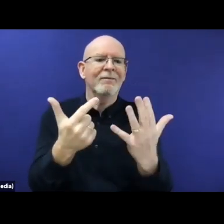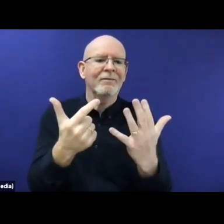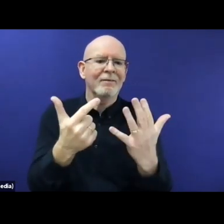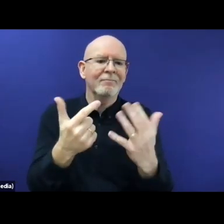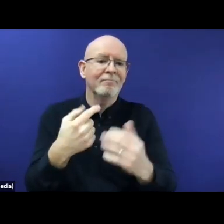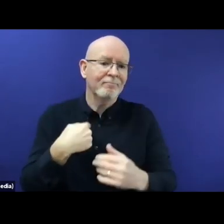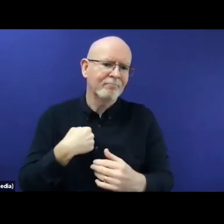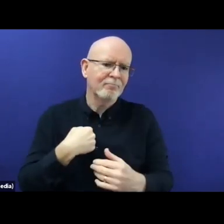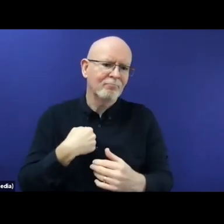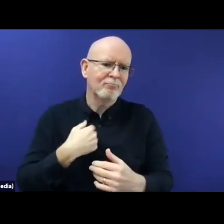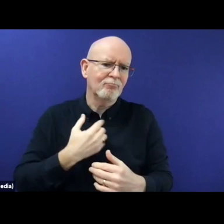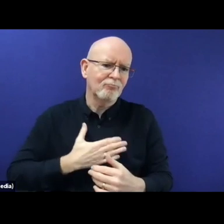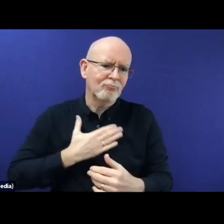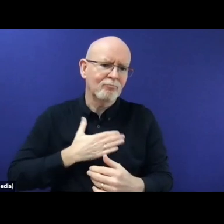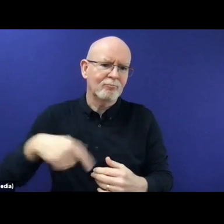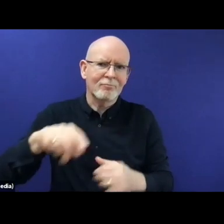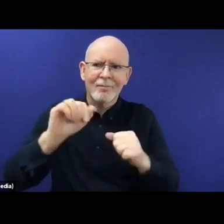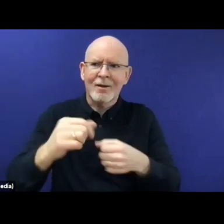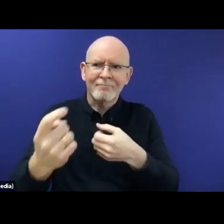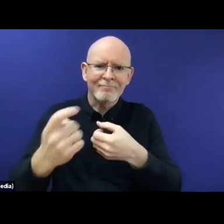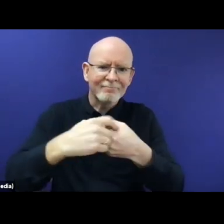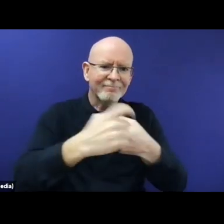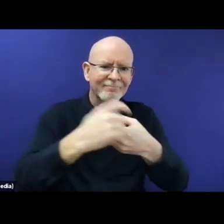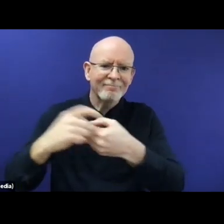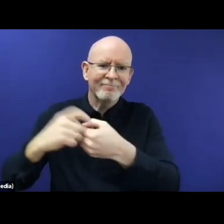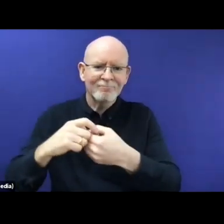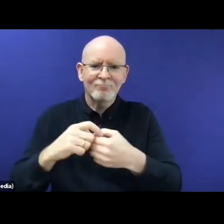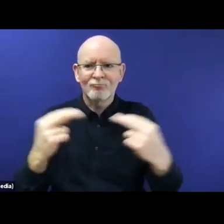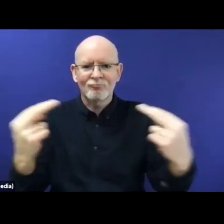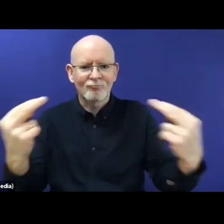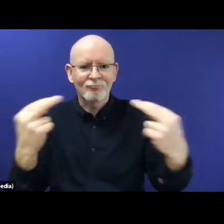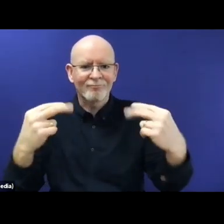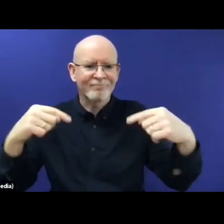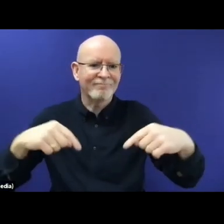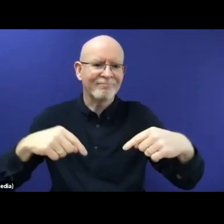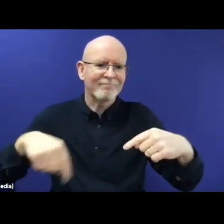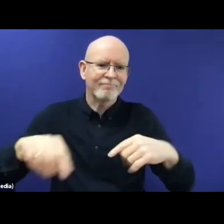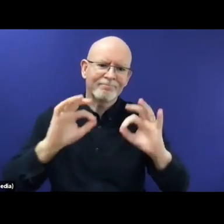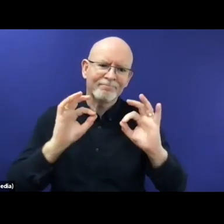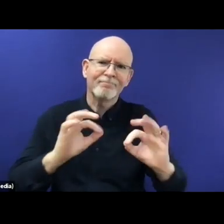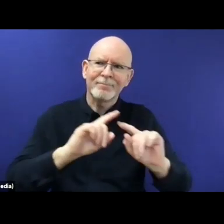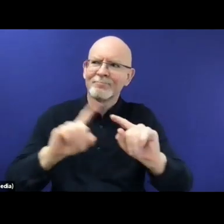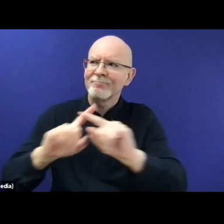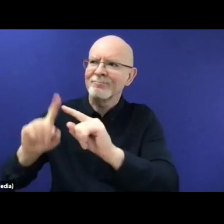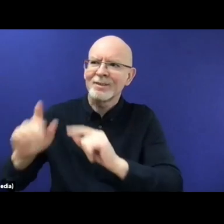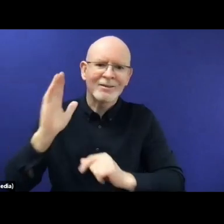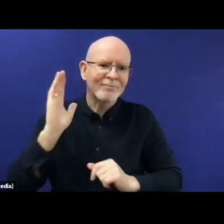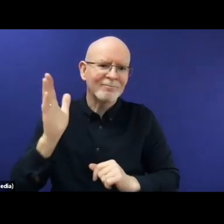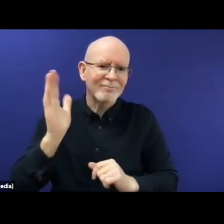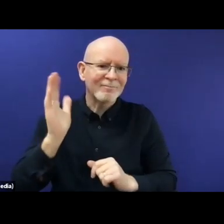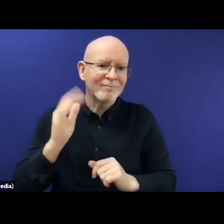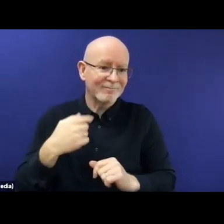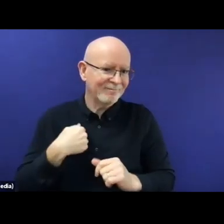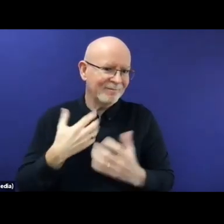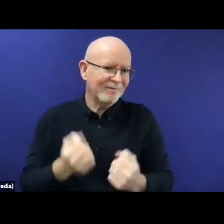of conversations immediately after ours, well, 15 minutes after we finish. Before